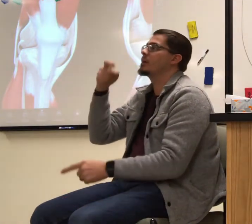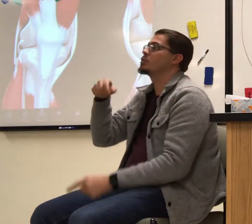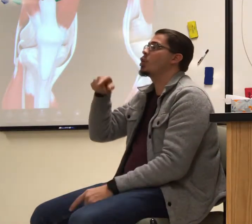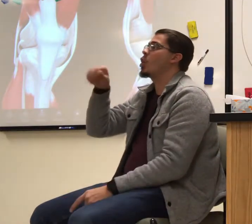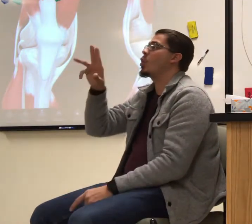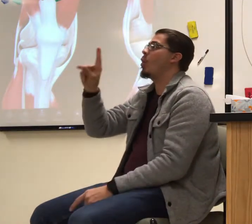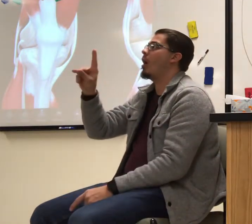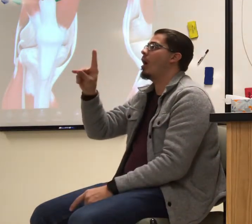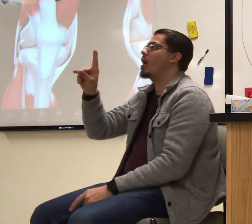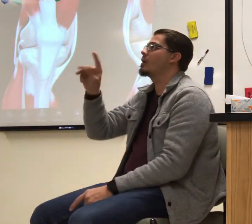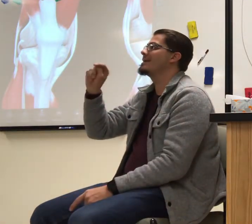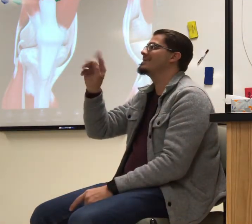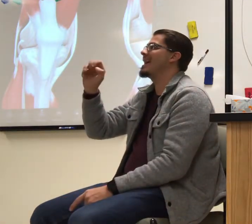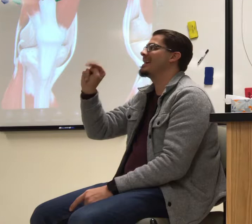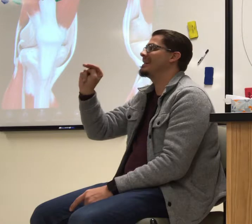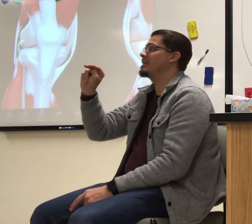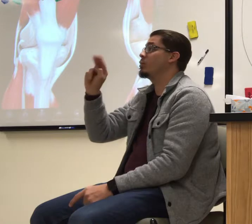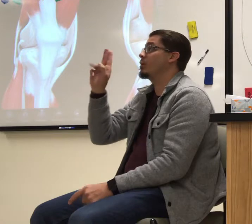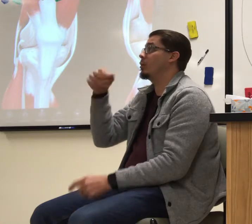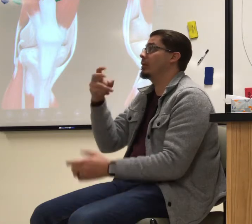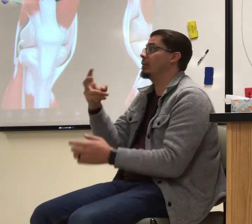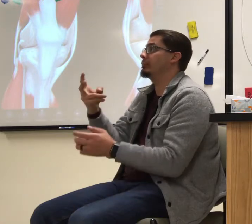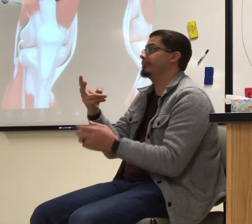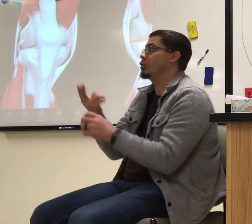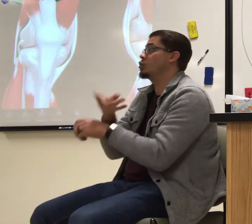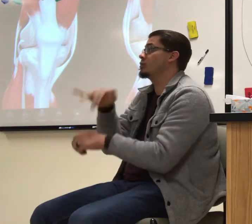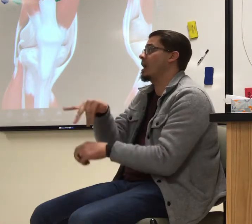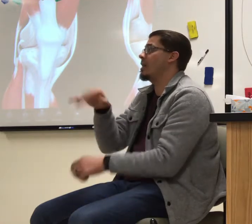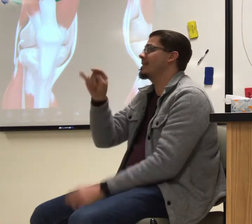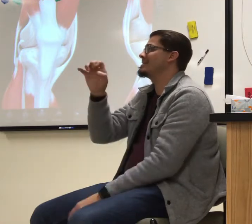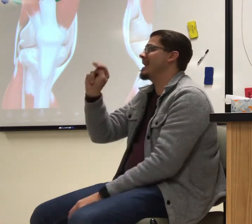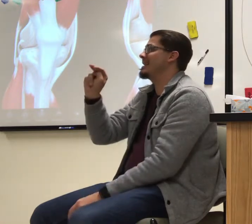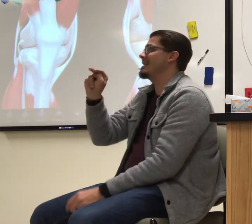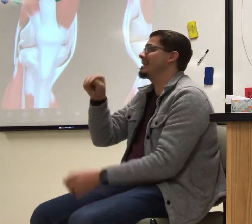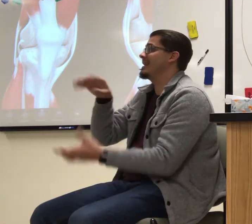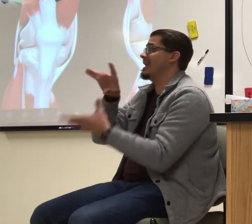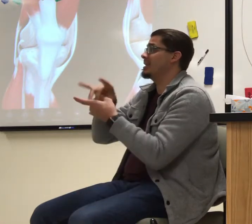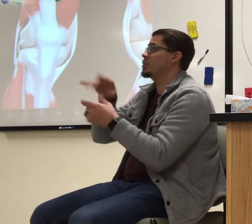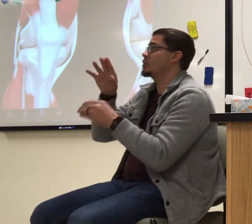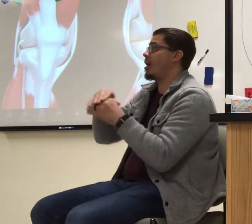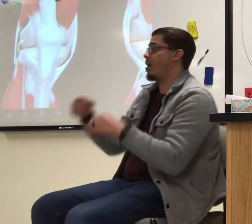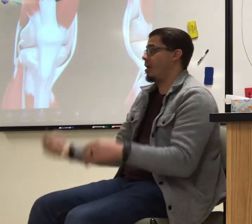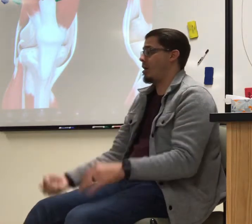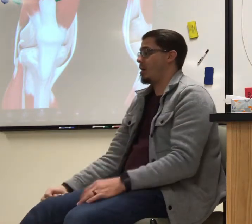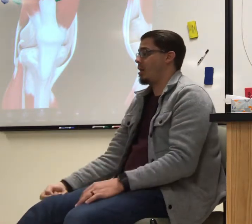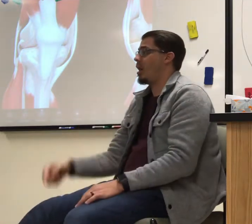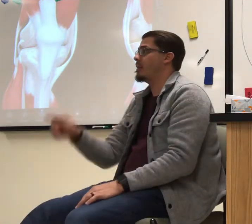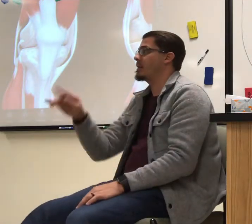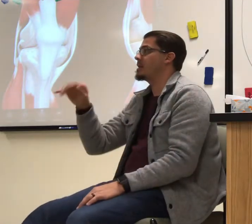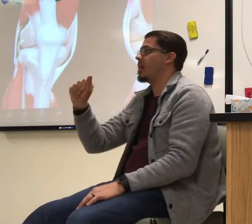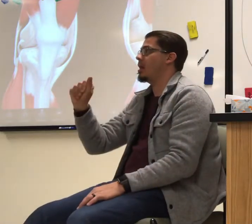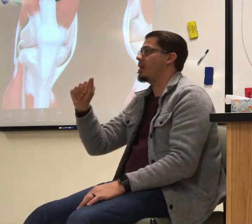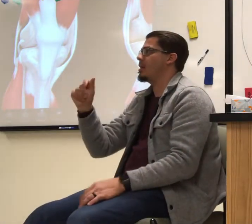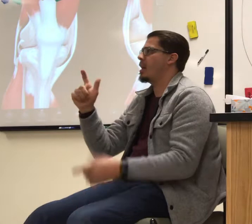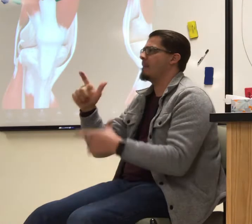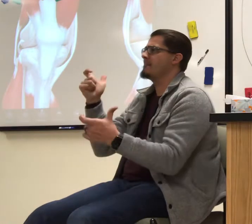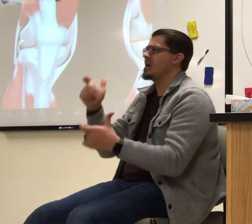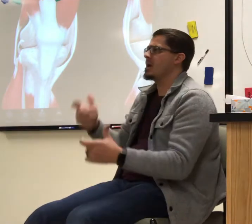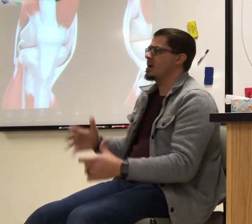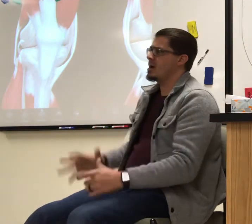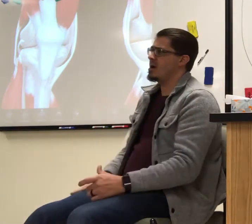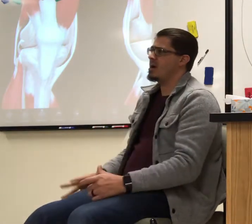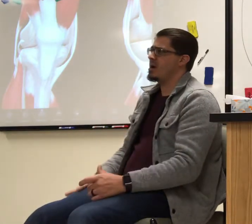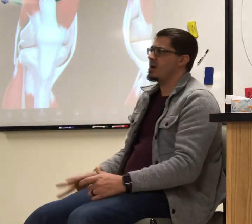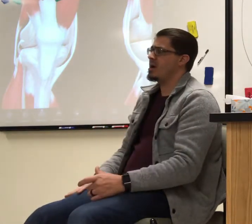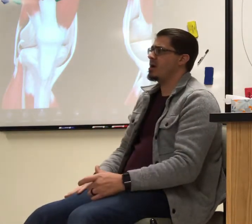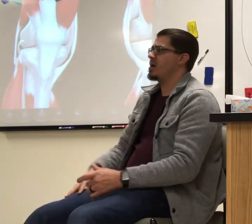quadriceps tendon is basically using it. The quadriceps tendon inserts on the patella, but those big quads, they actually